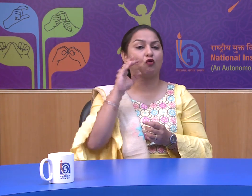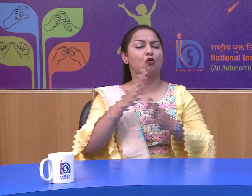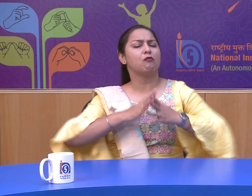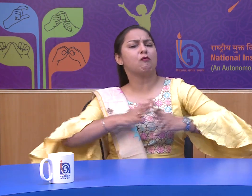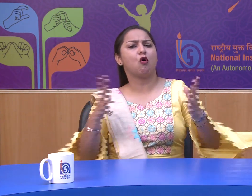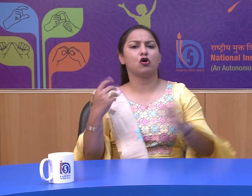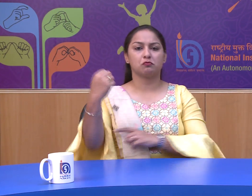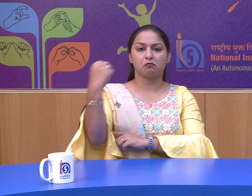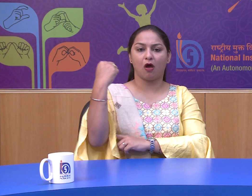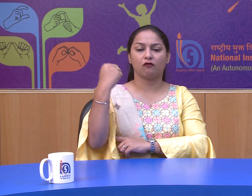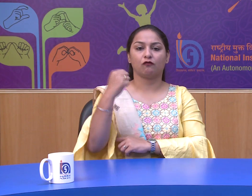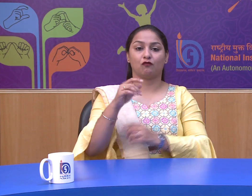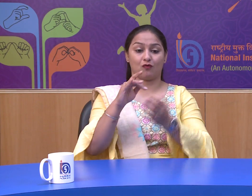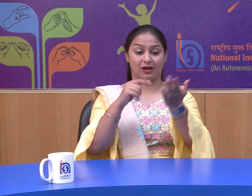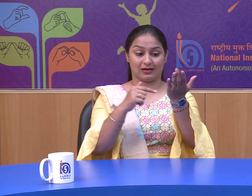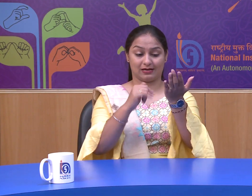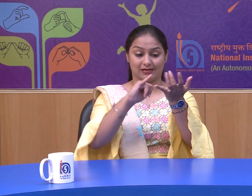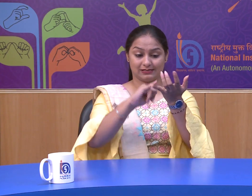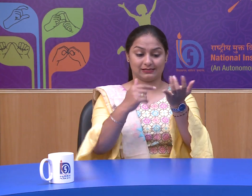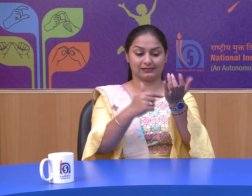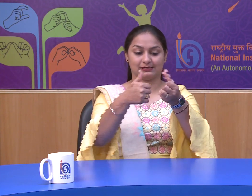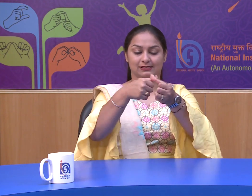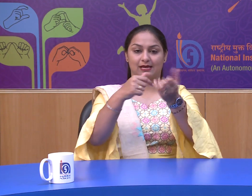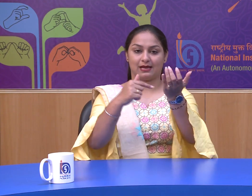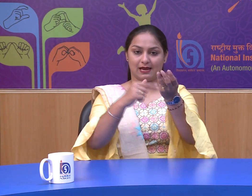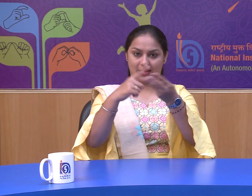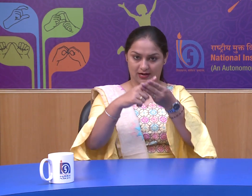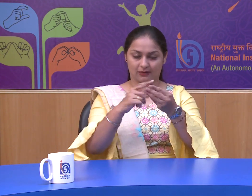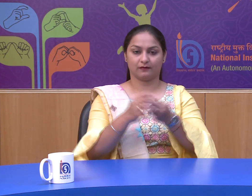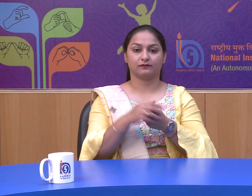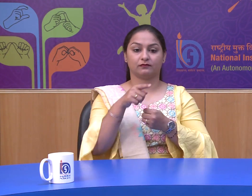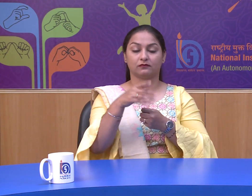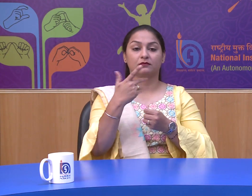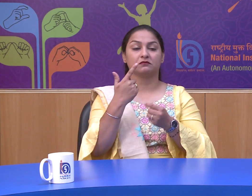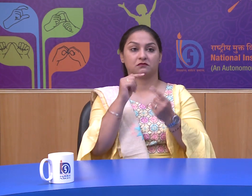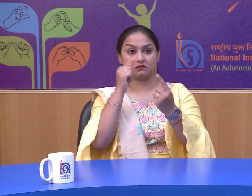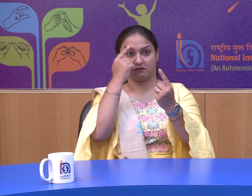state with idealism and morality.